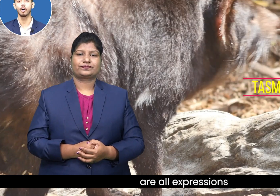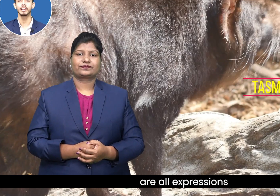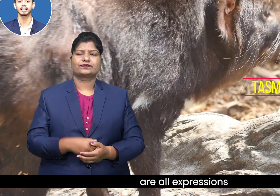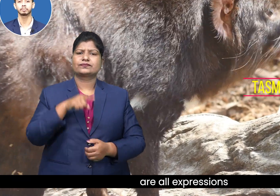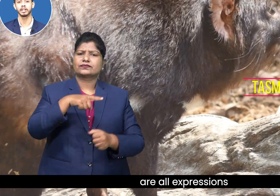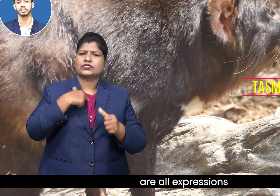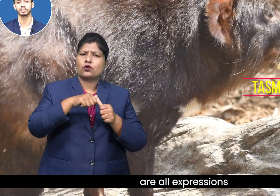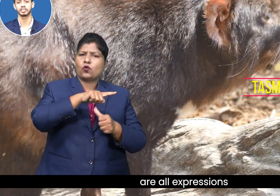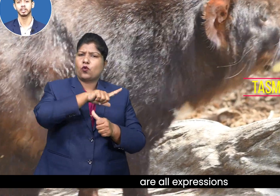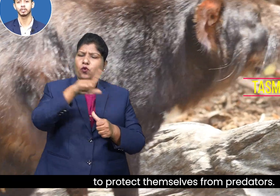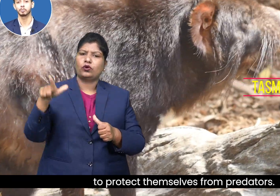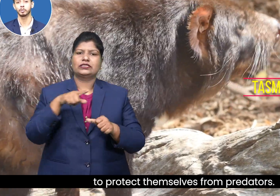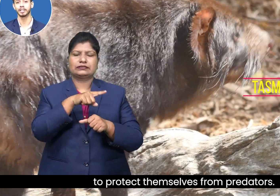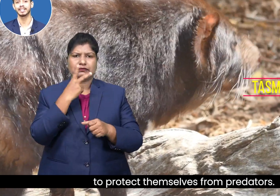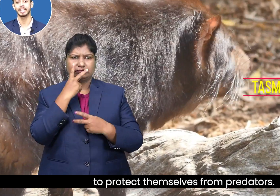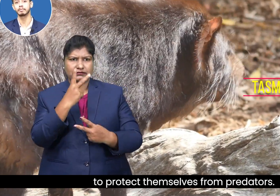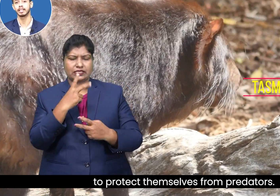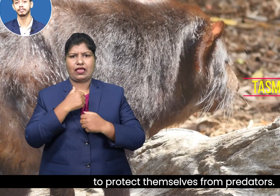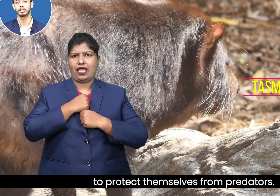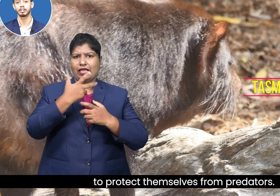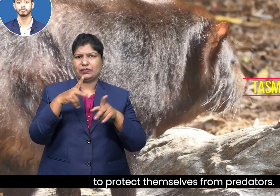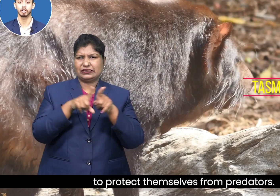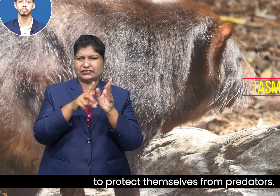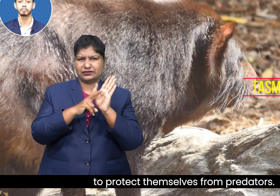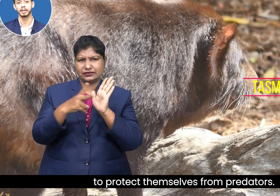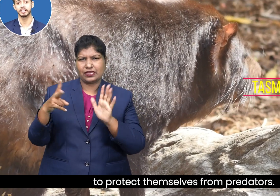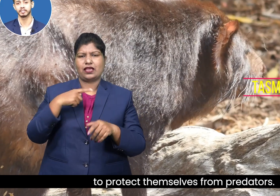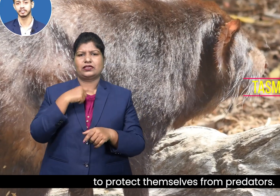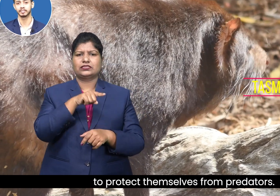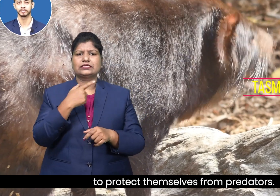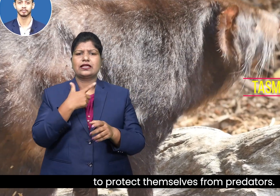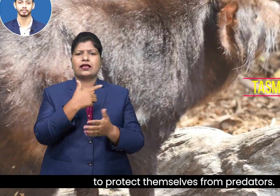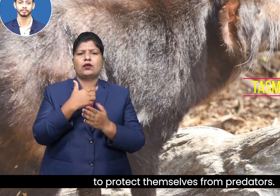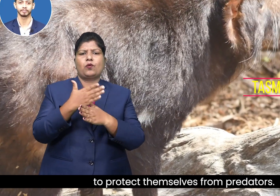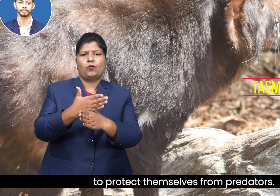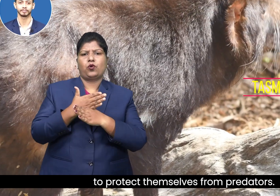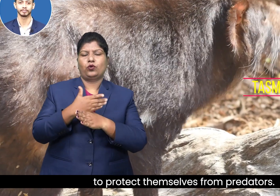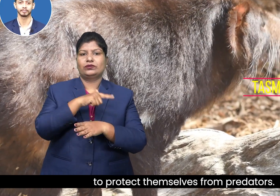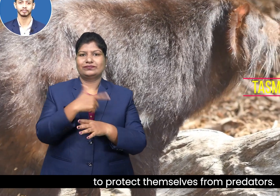are all expressions to protect themselves from predators.